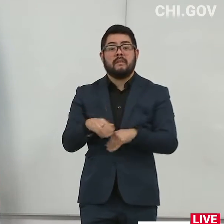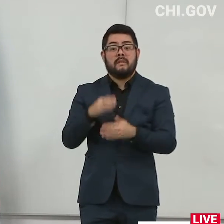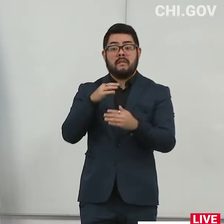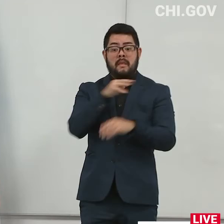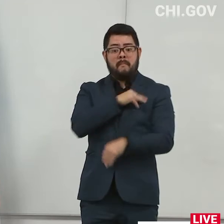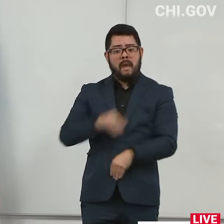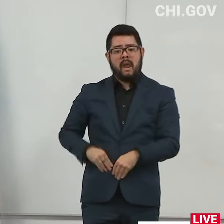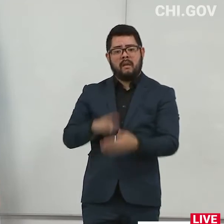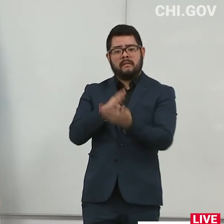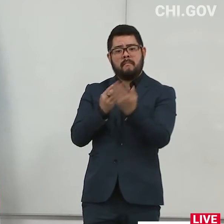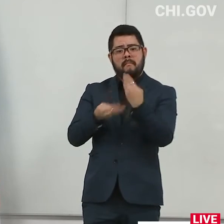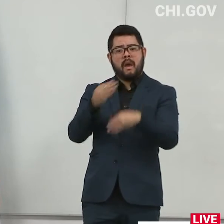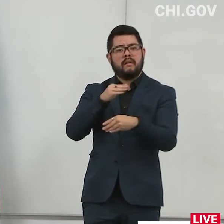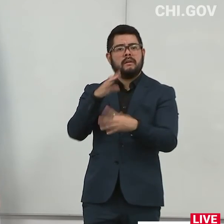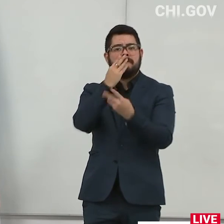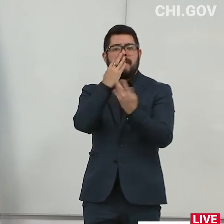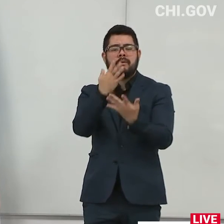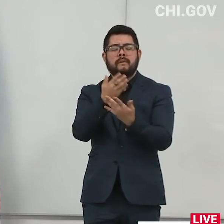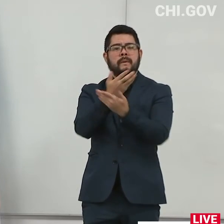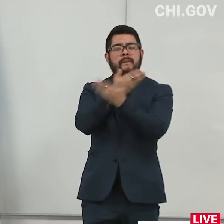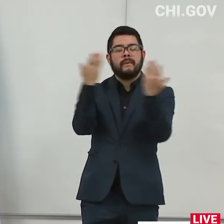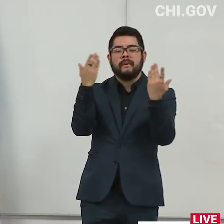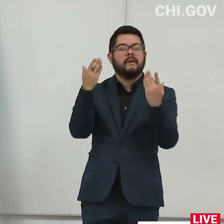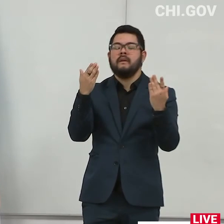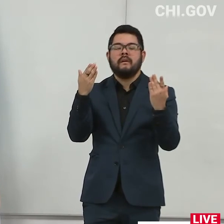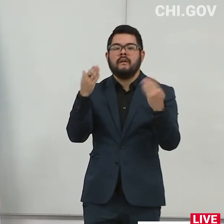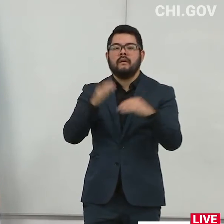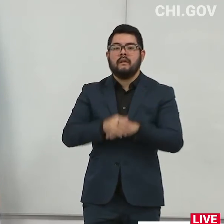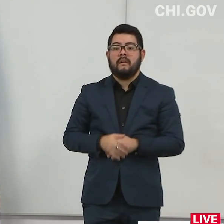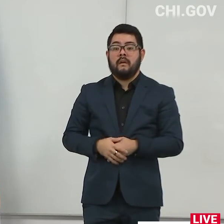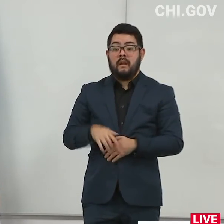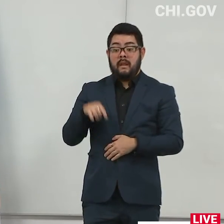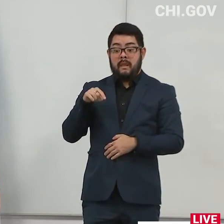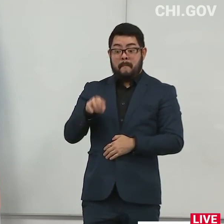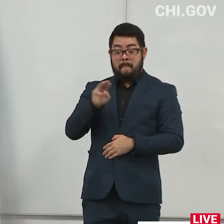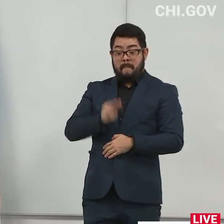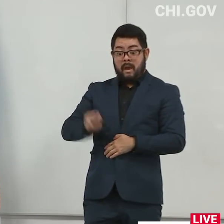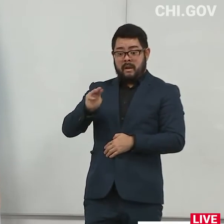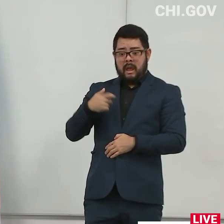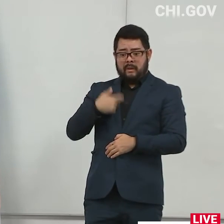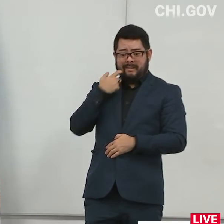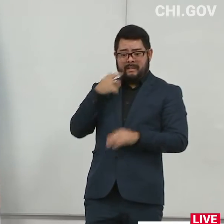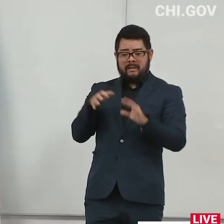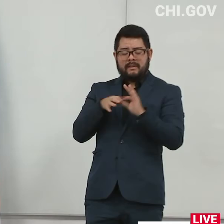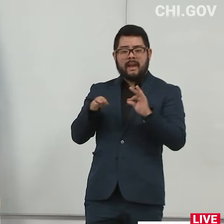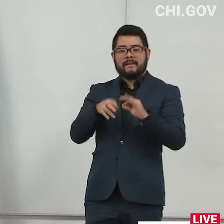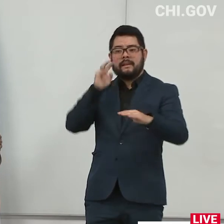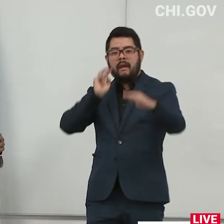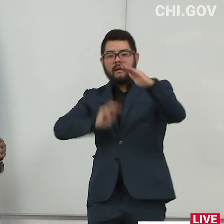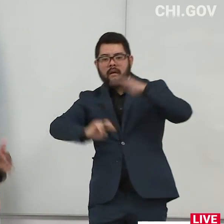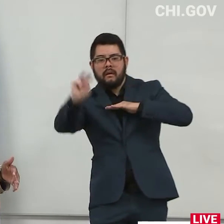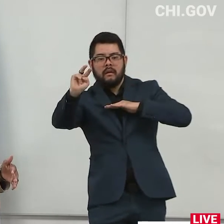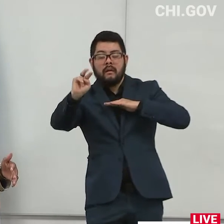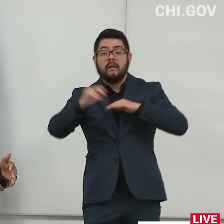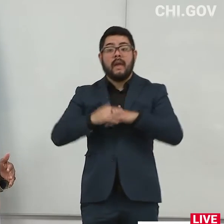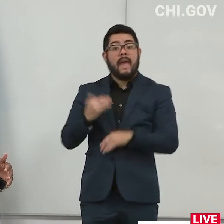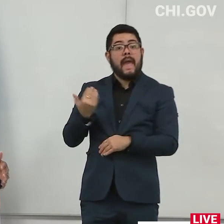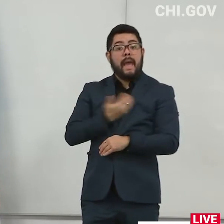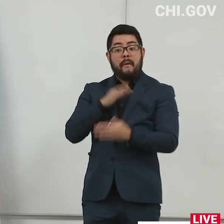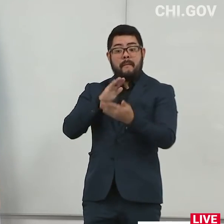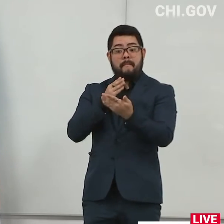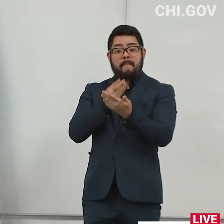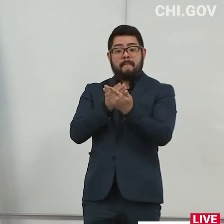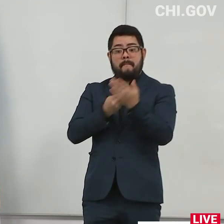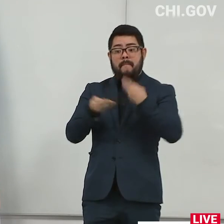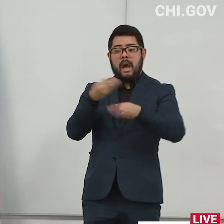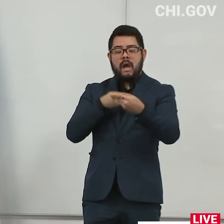details. It's not. What I talked about on Monday is a forecast. The budget comes in October,